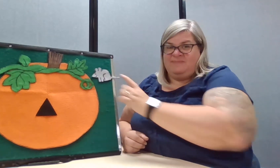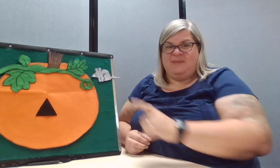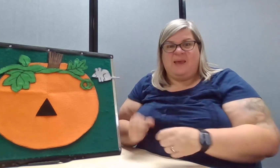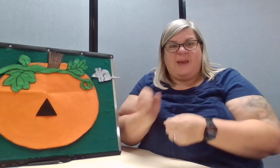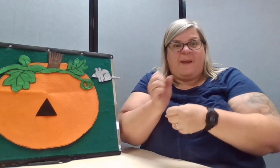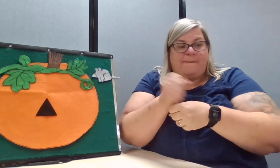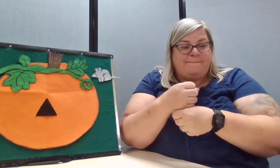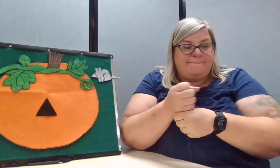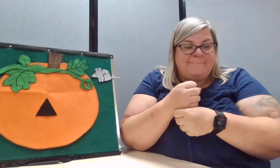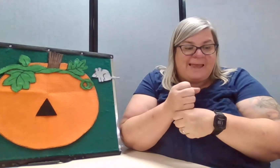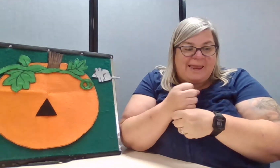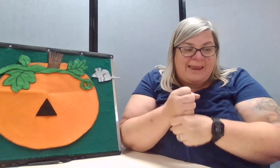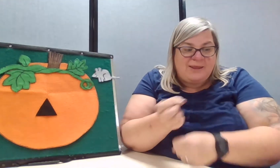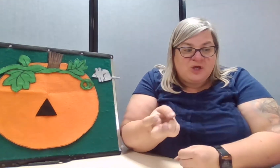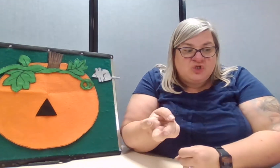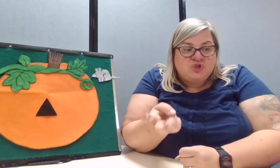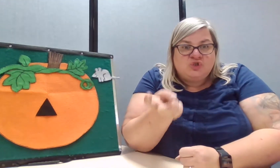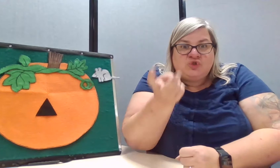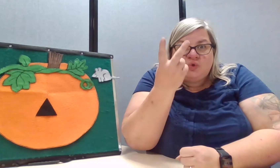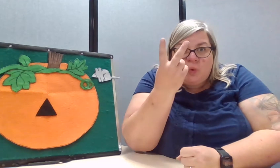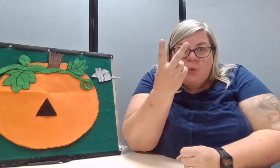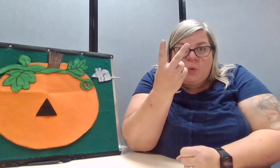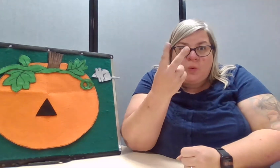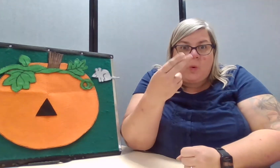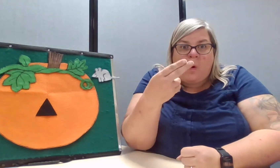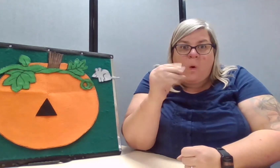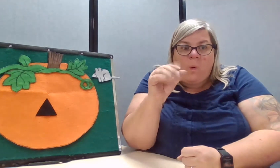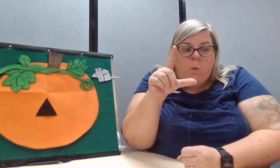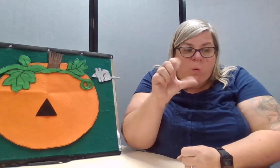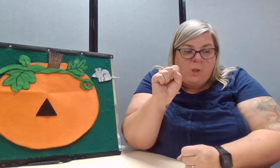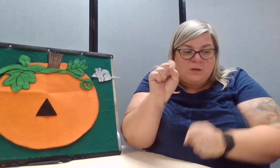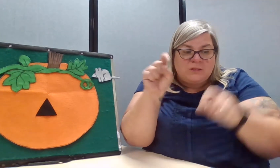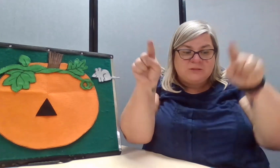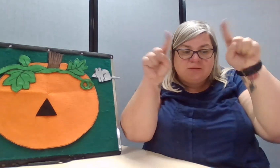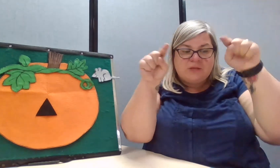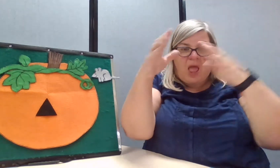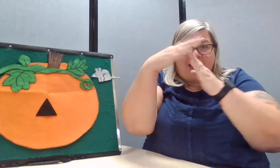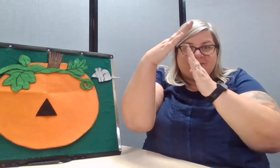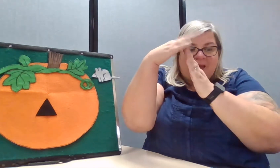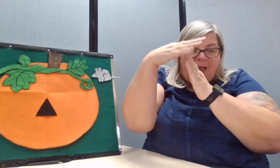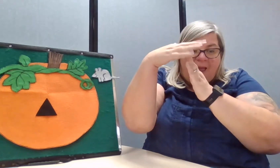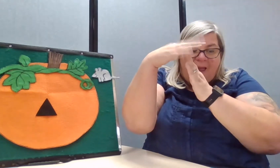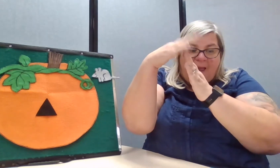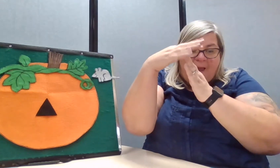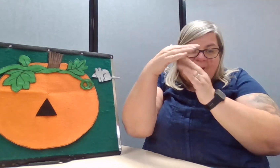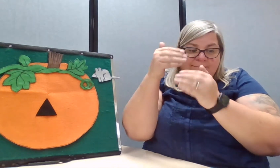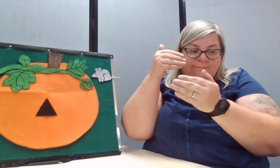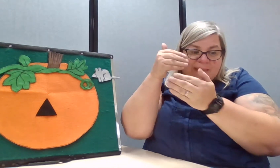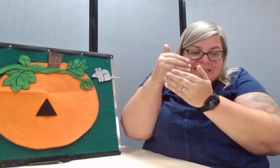came along and made 2 holes at the top of the